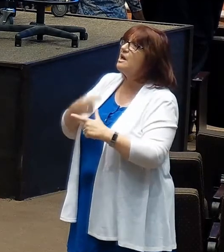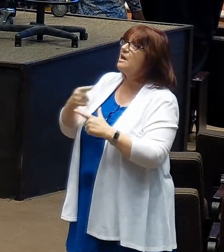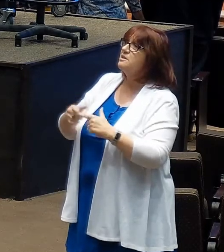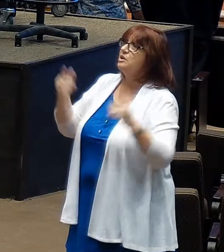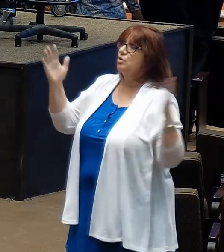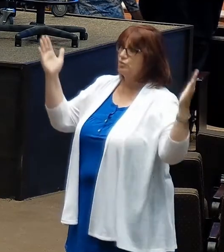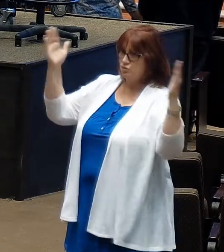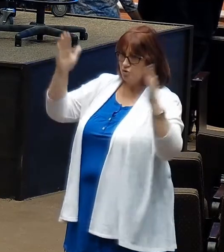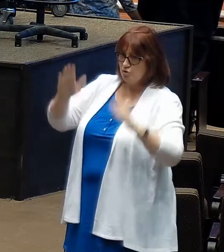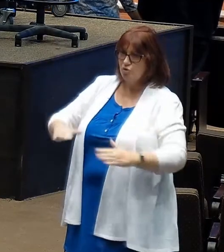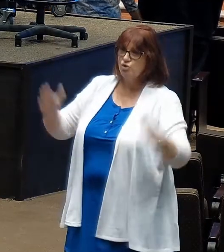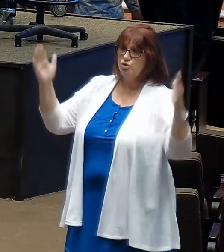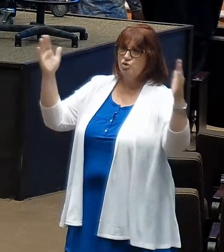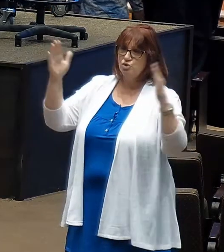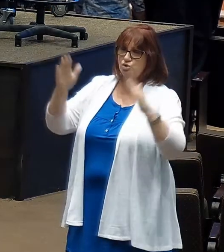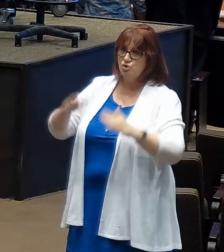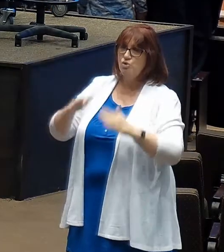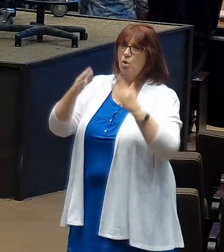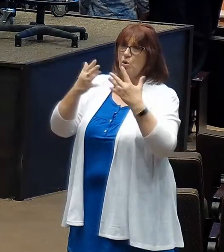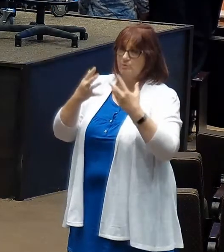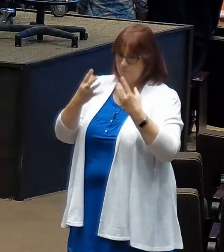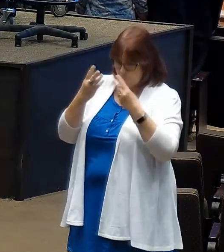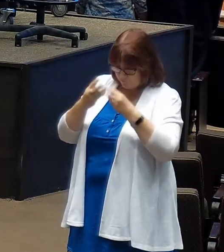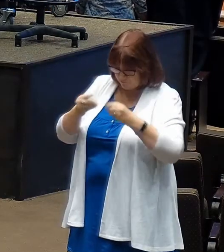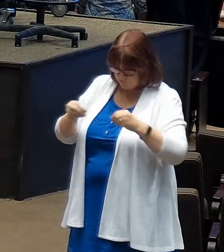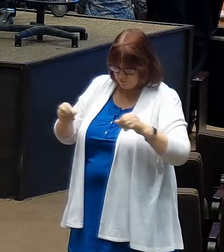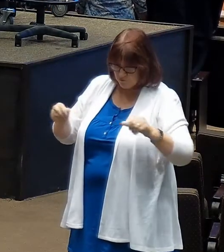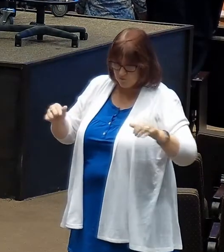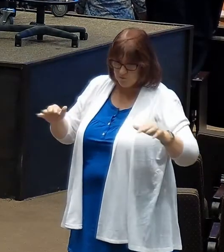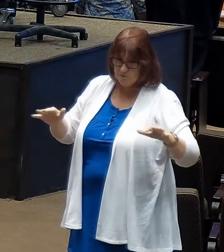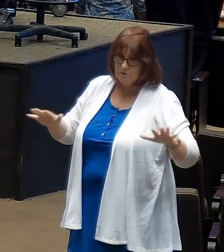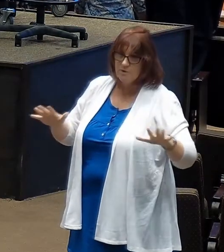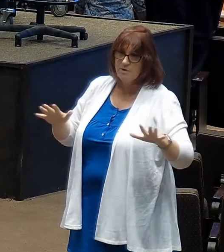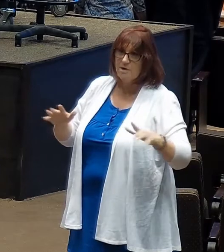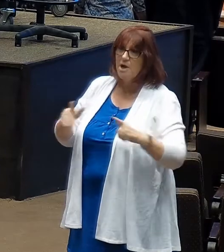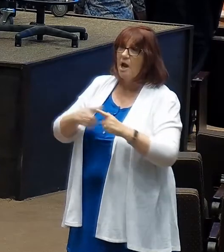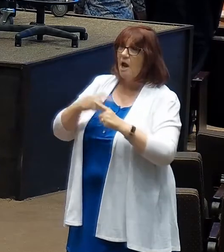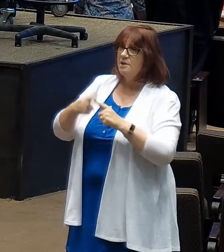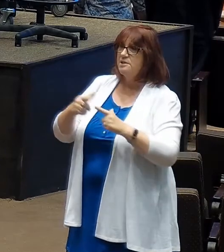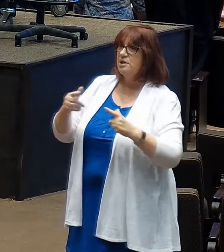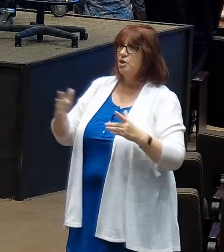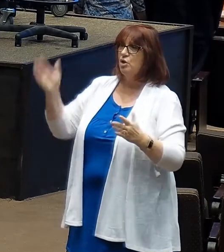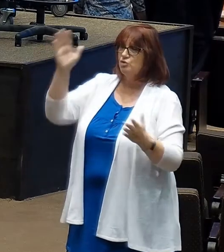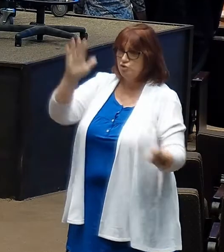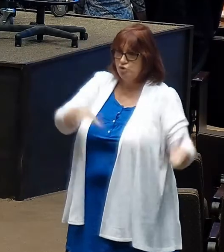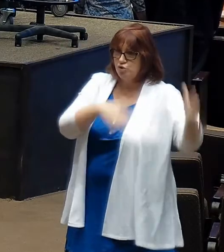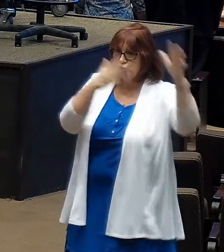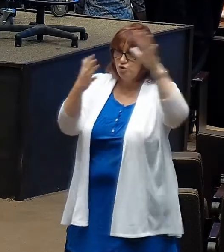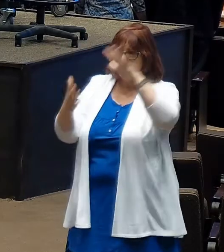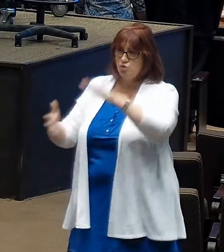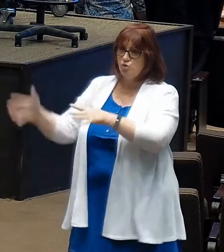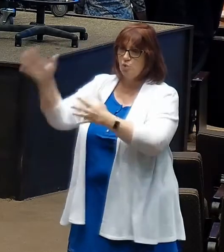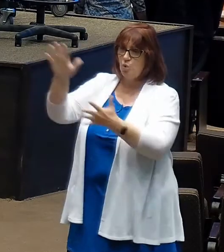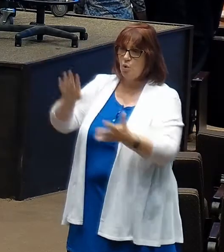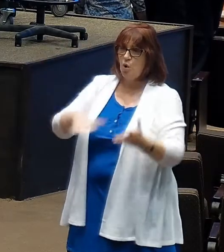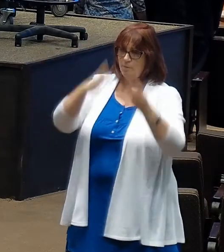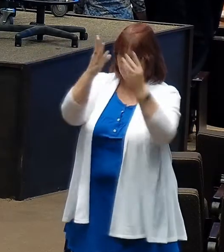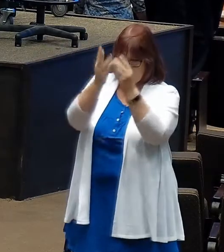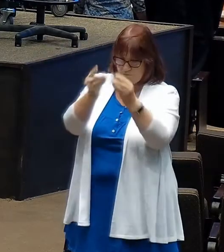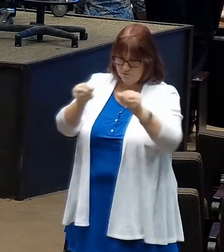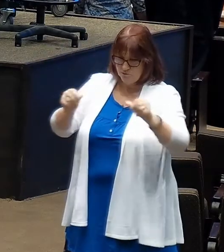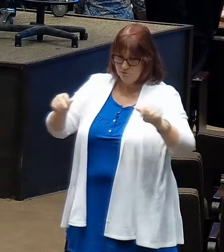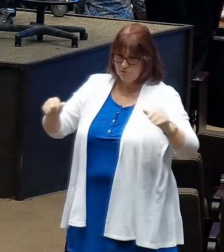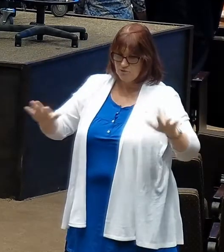by. Till the storm passes over, till the thunder sounds no